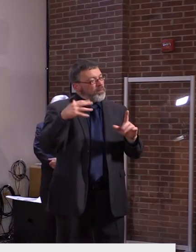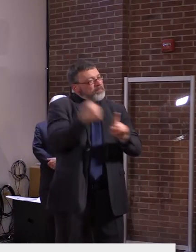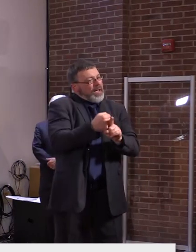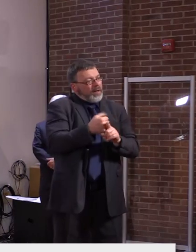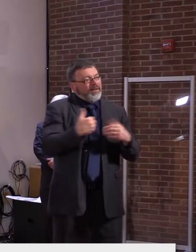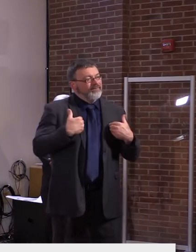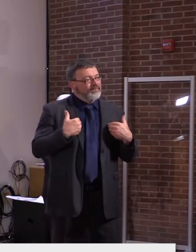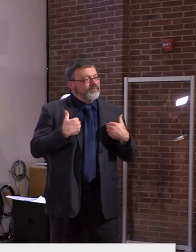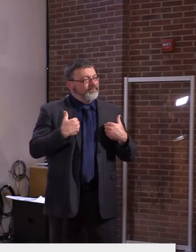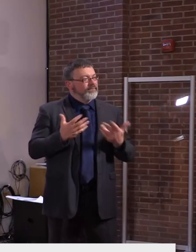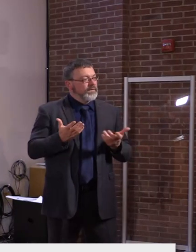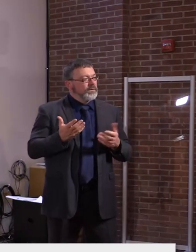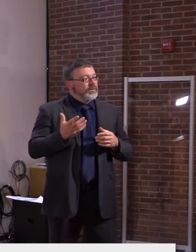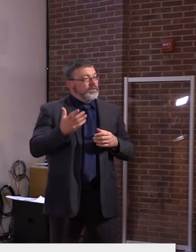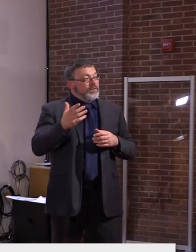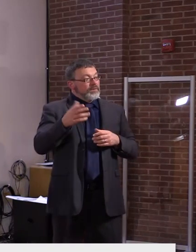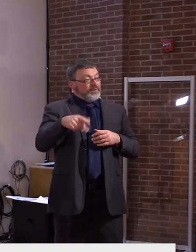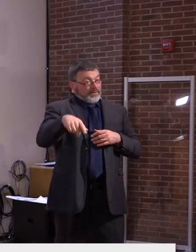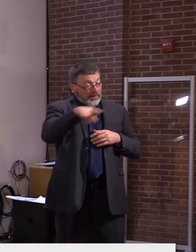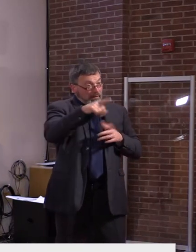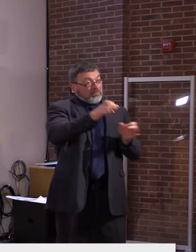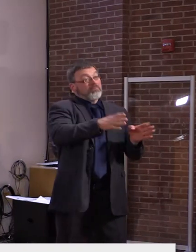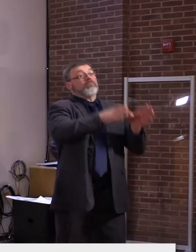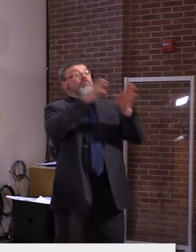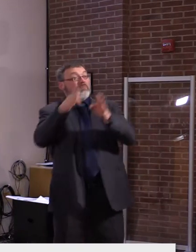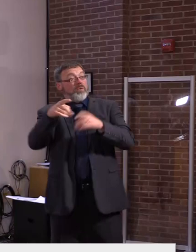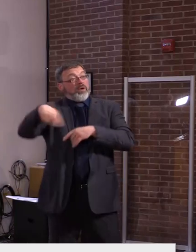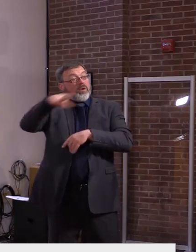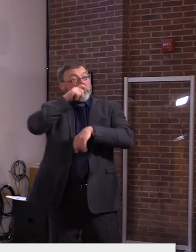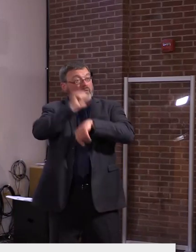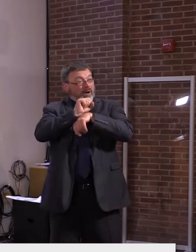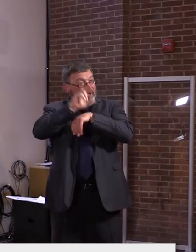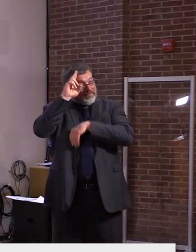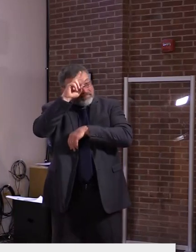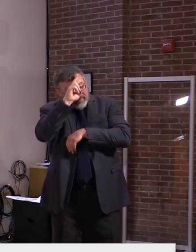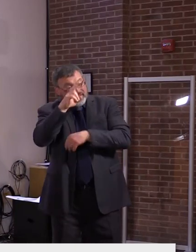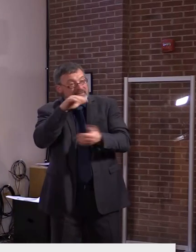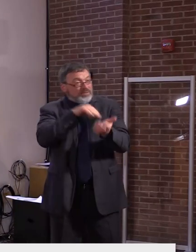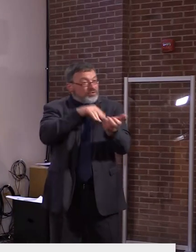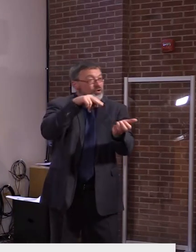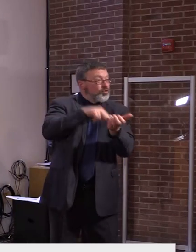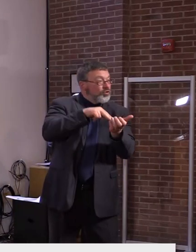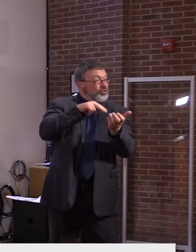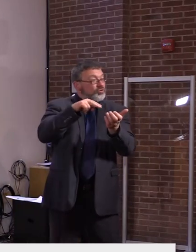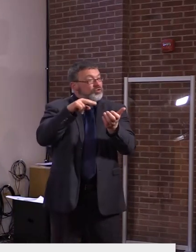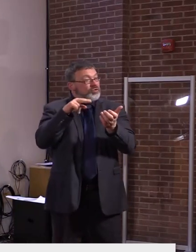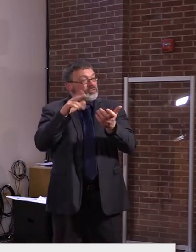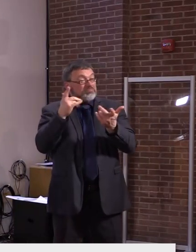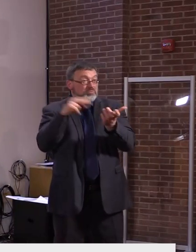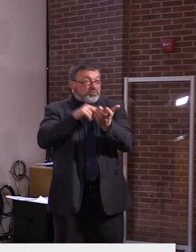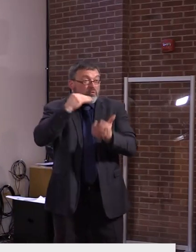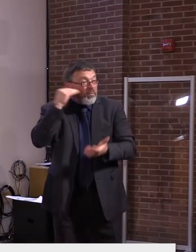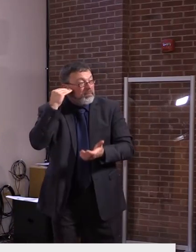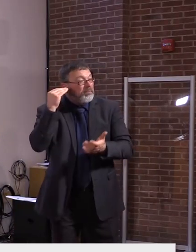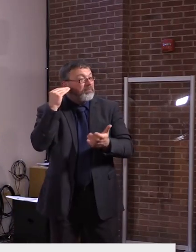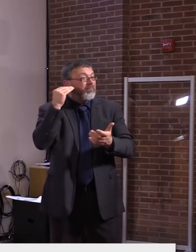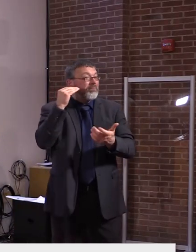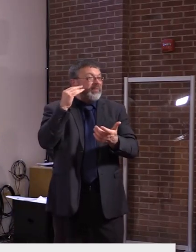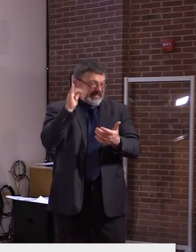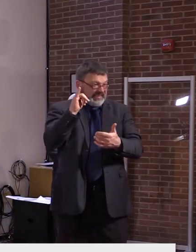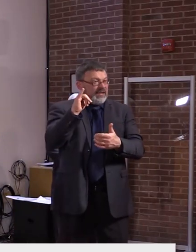are in higher risk occupations like working in long-term care facilities or healthcare facilities, et cetera.